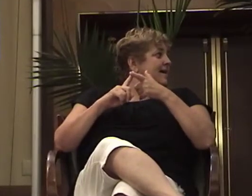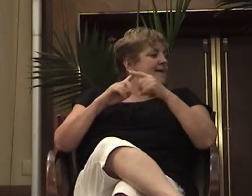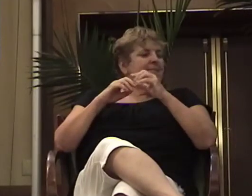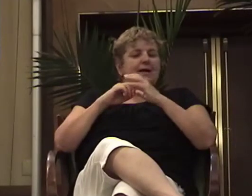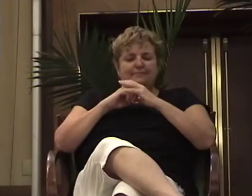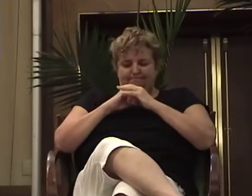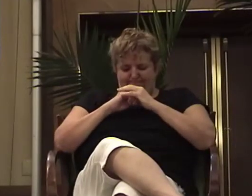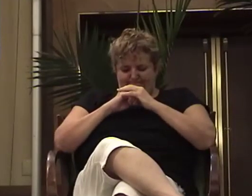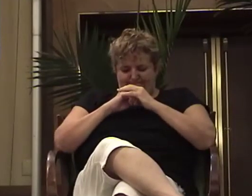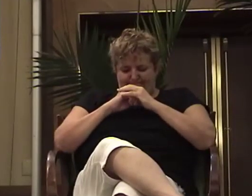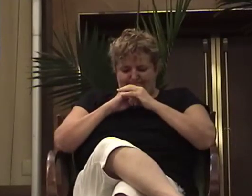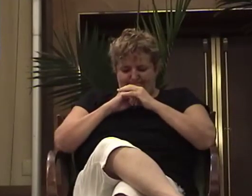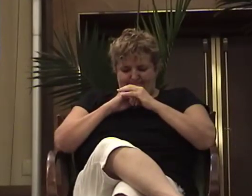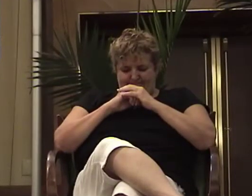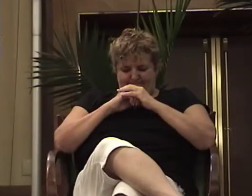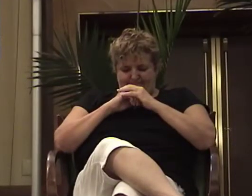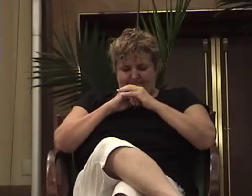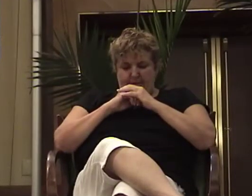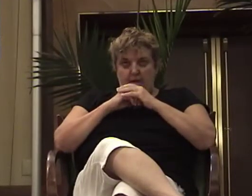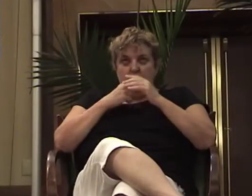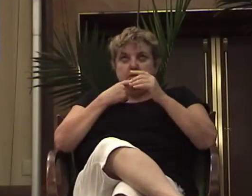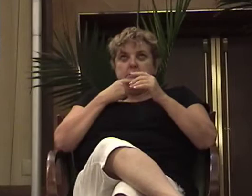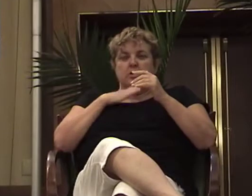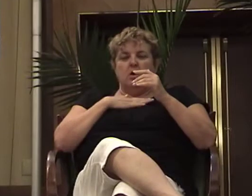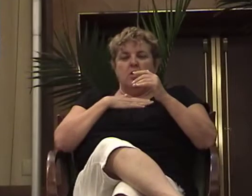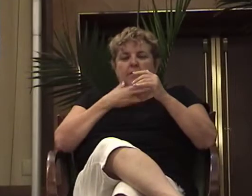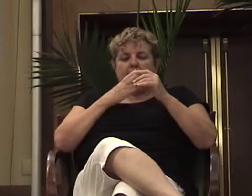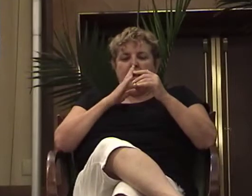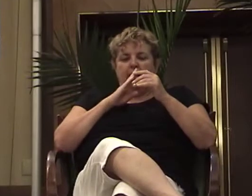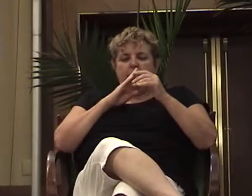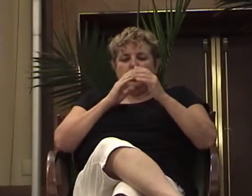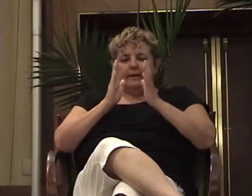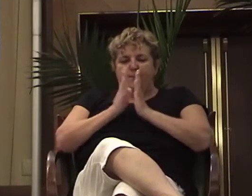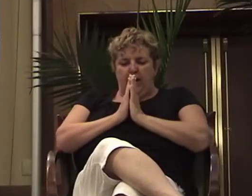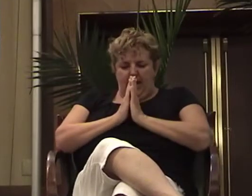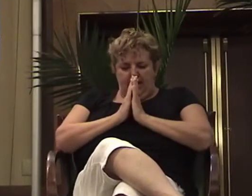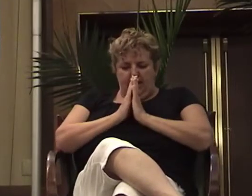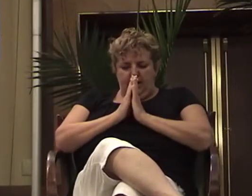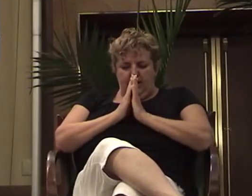I said, oh my God, they get ready to pray. Oh my God, they hypocrites too.